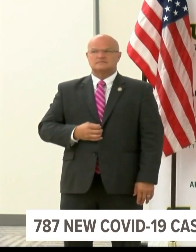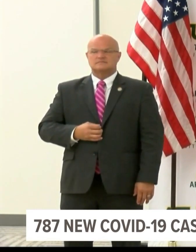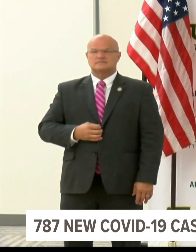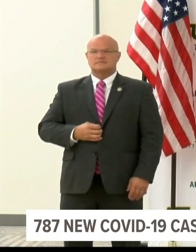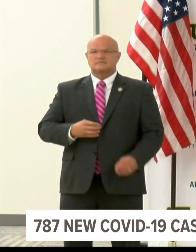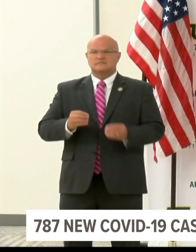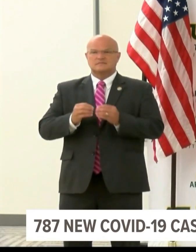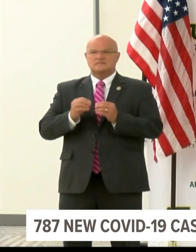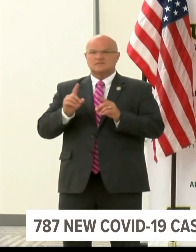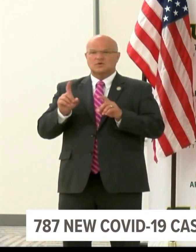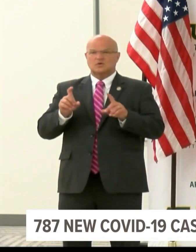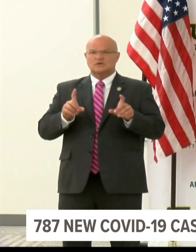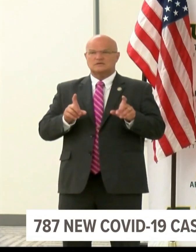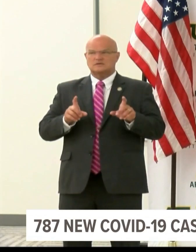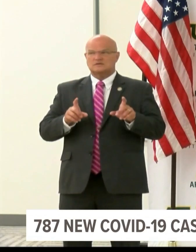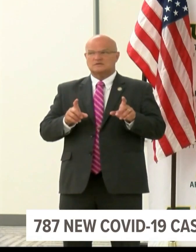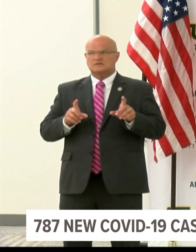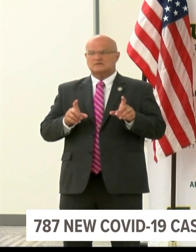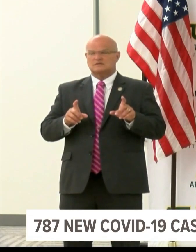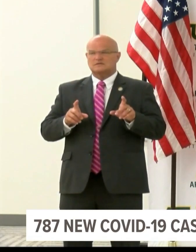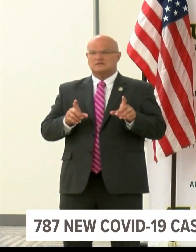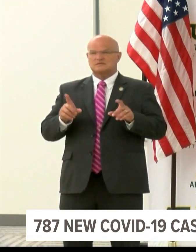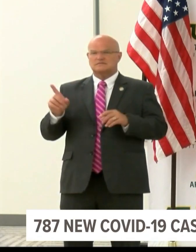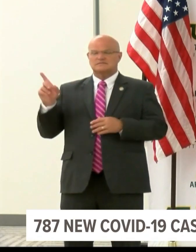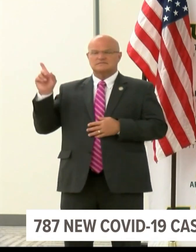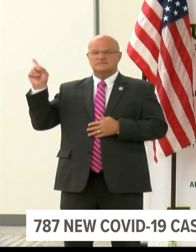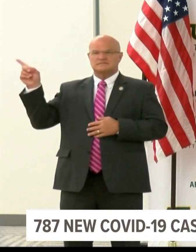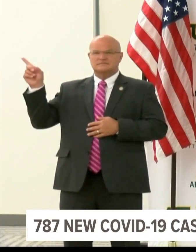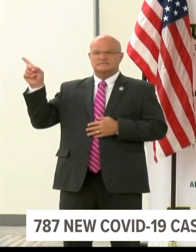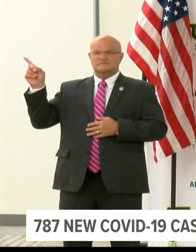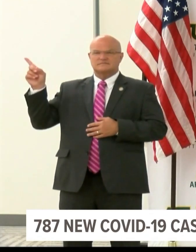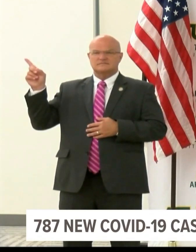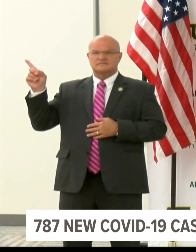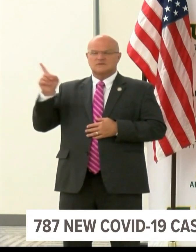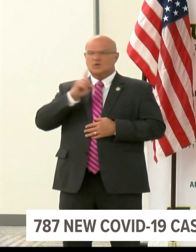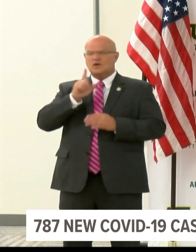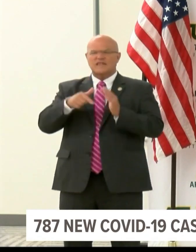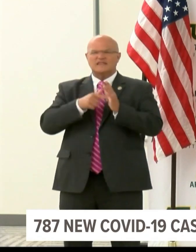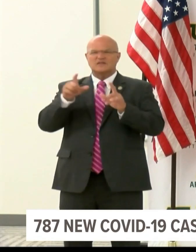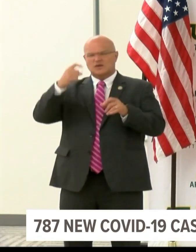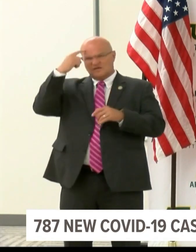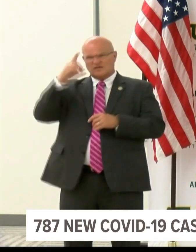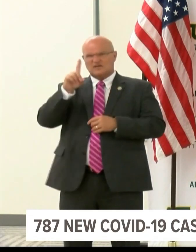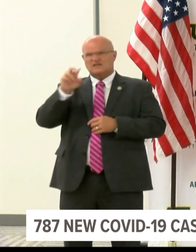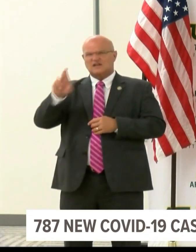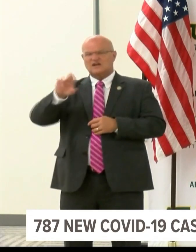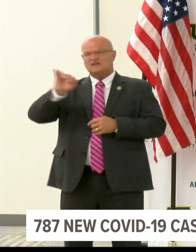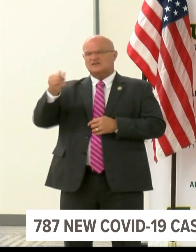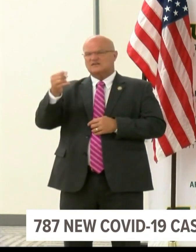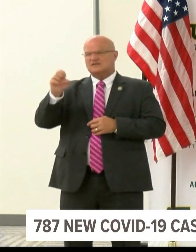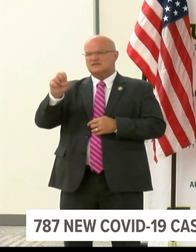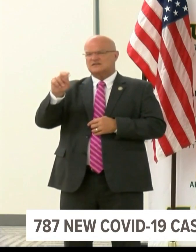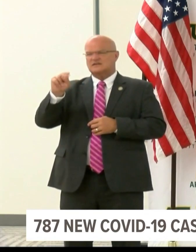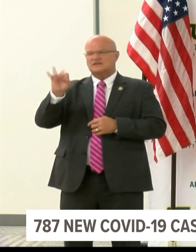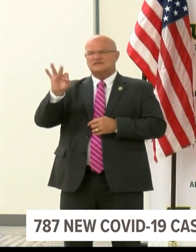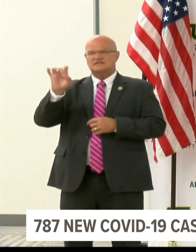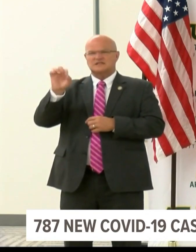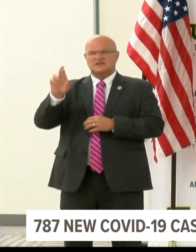Is there any other question? Yes, Governor, if you could please, and really this question I think is for Dr. Dillahay, if she could come back